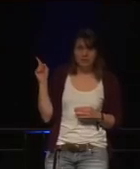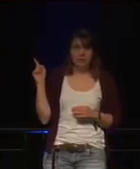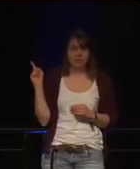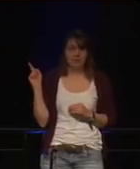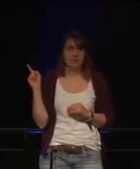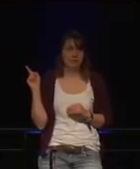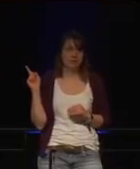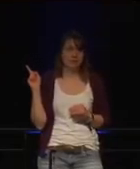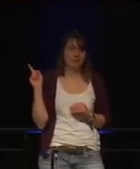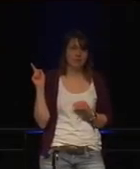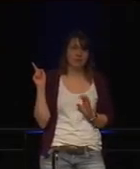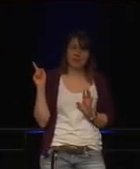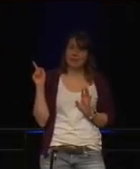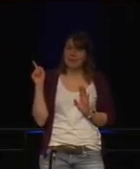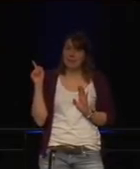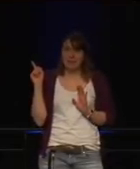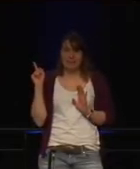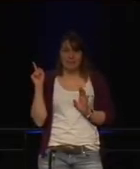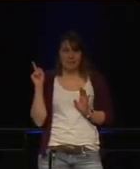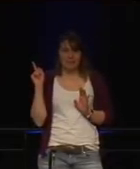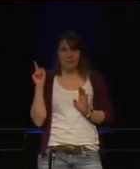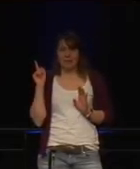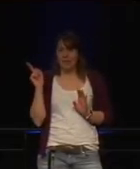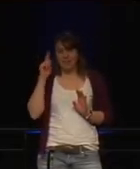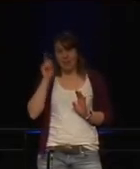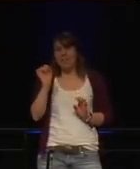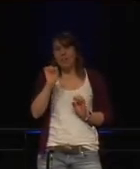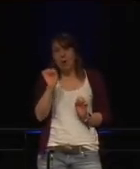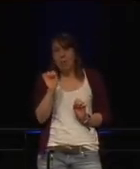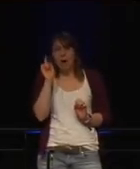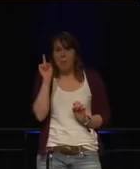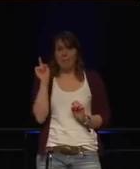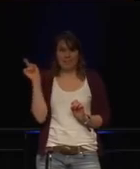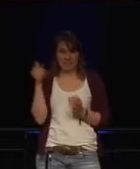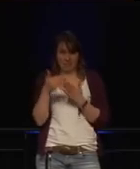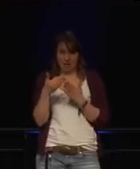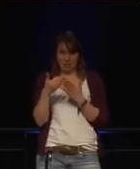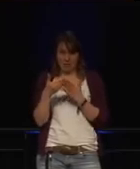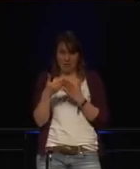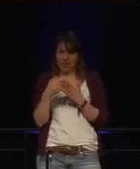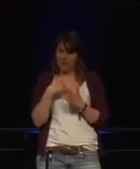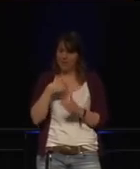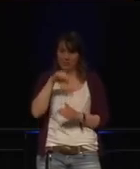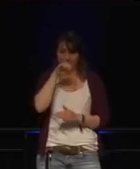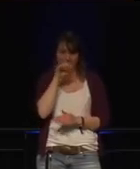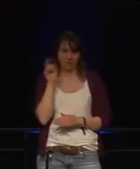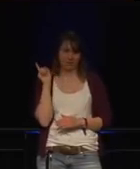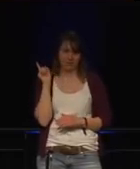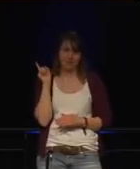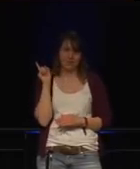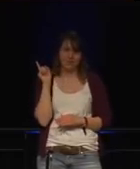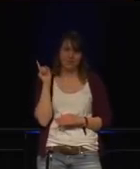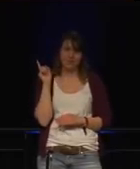I don't know why, but it's the example I personally like most of the whole